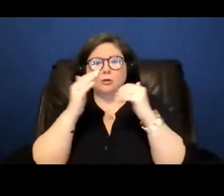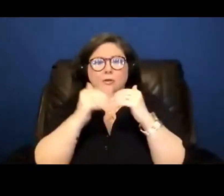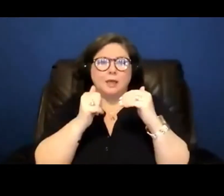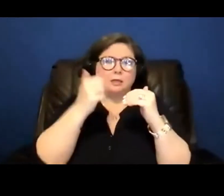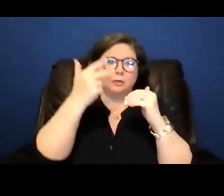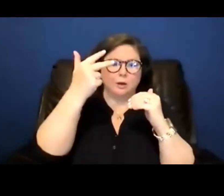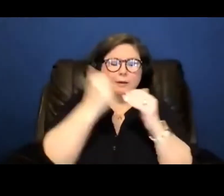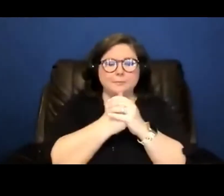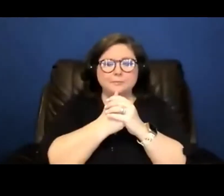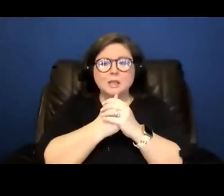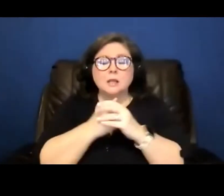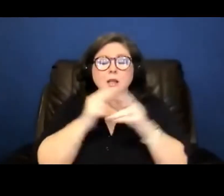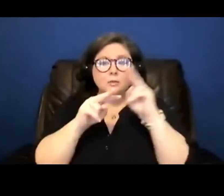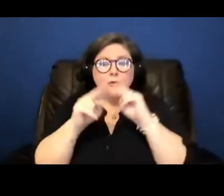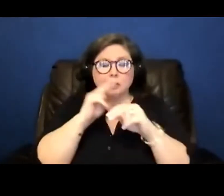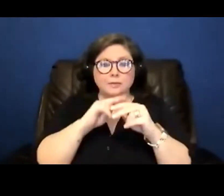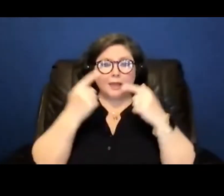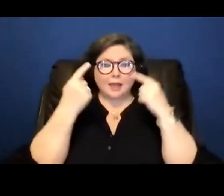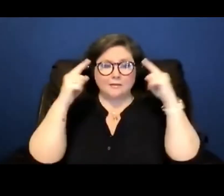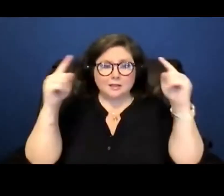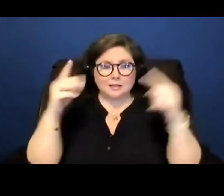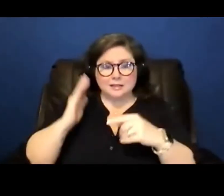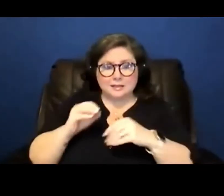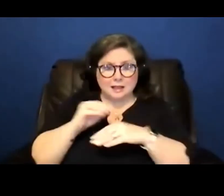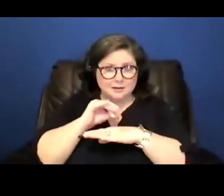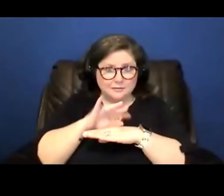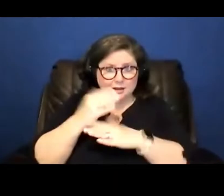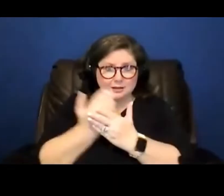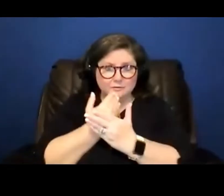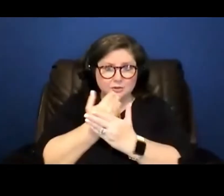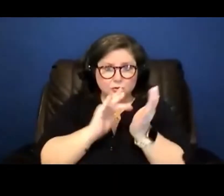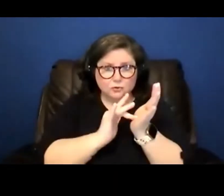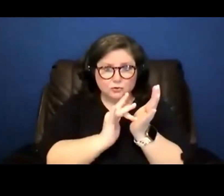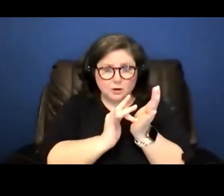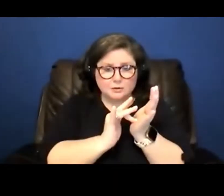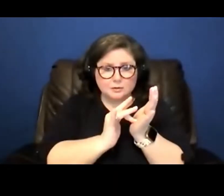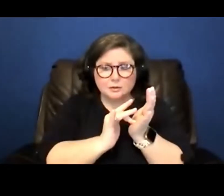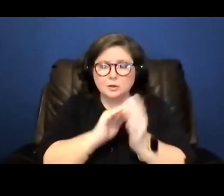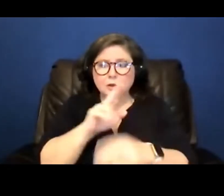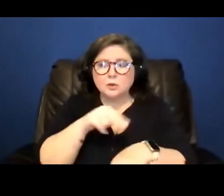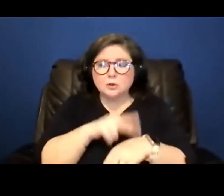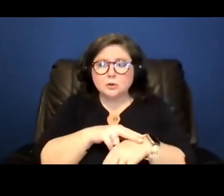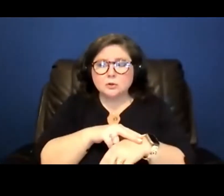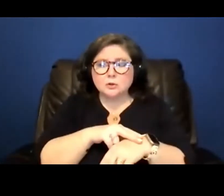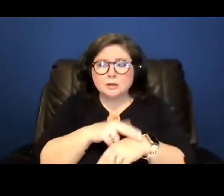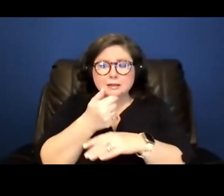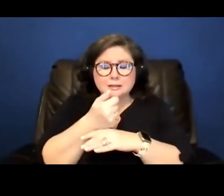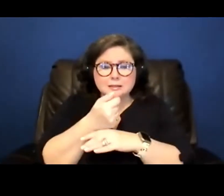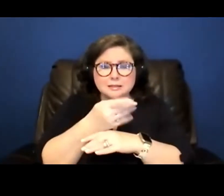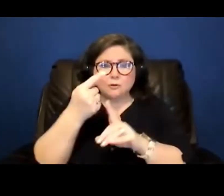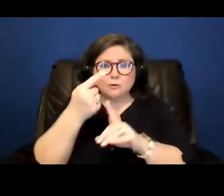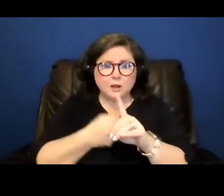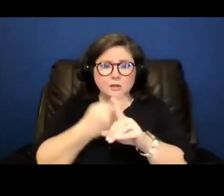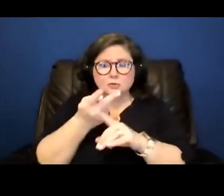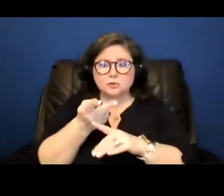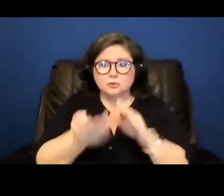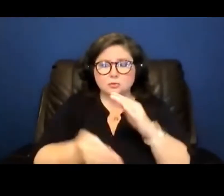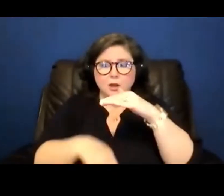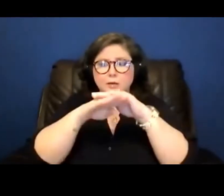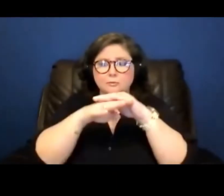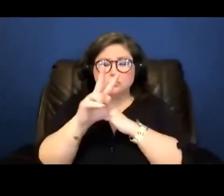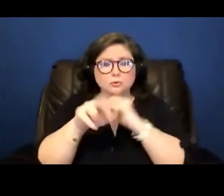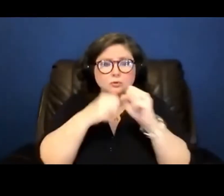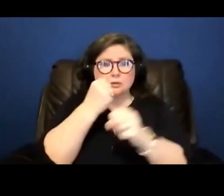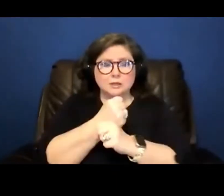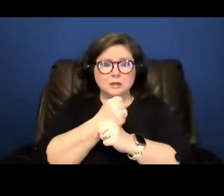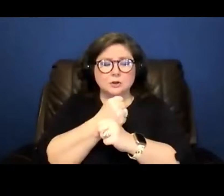and side effects of these new drugs. They usually take several months to up to 2 years. And if they are found